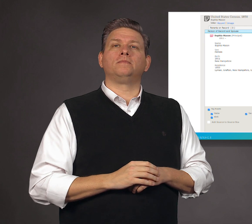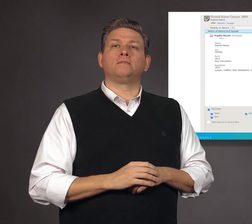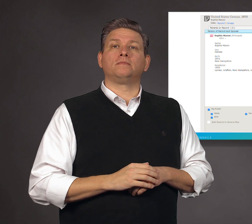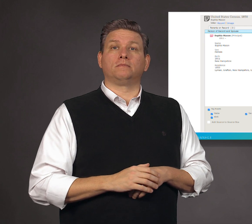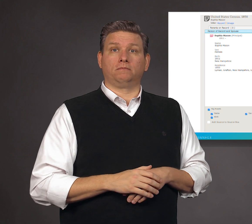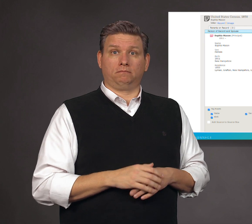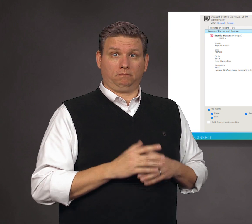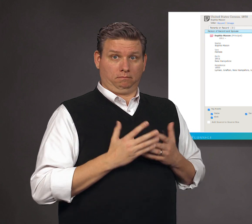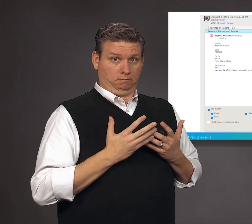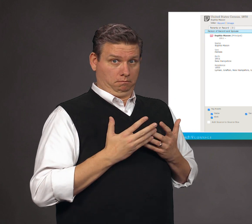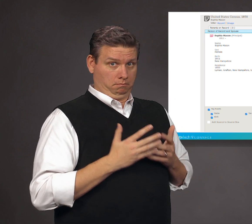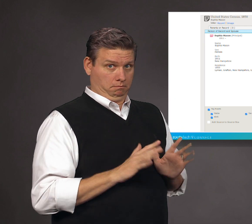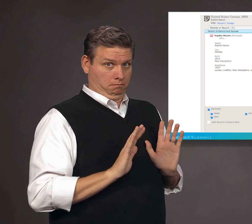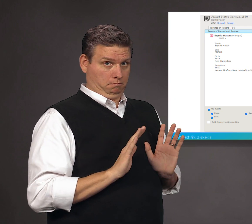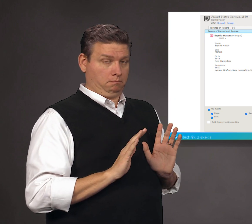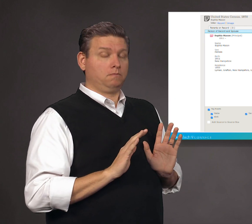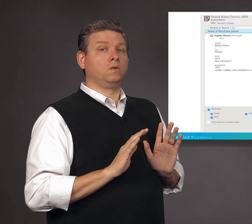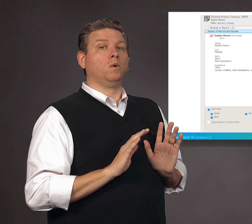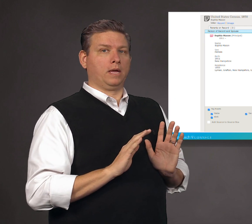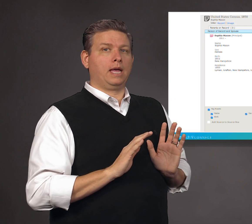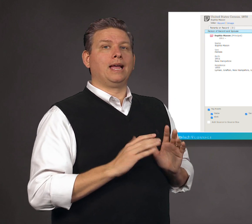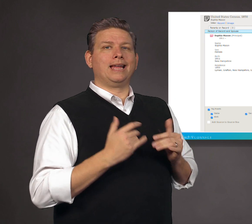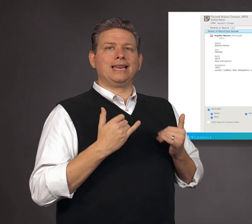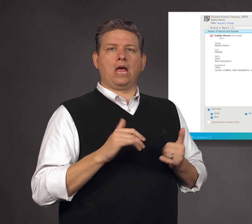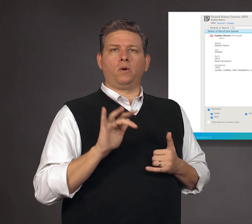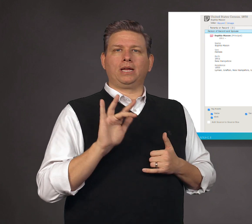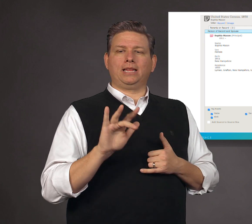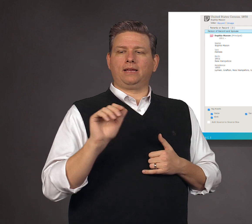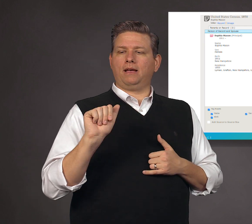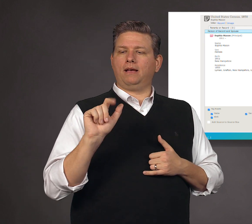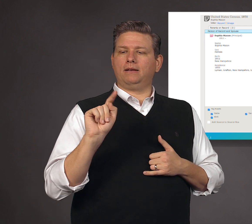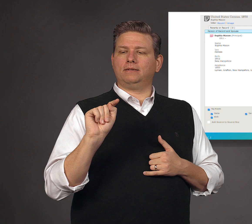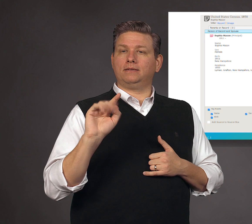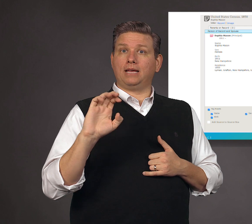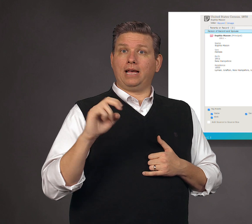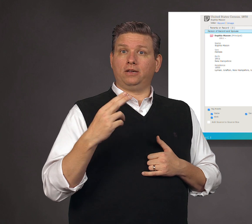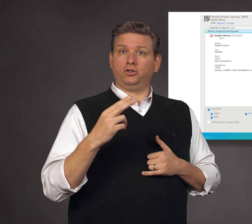Once I have finished those steps, I will then click Attach to link the